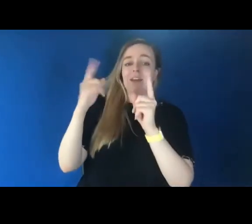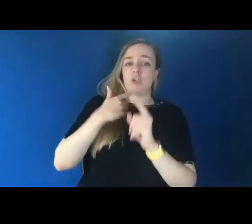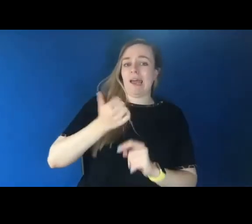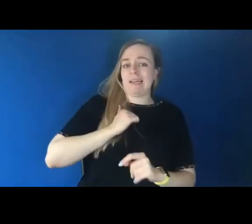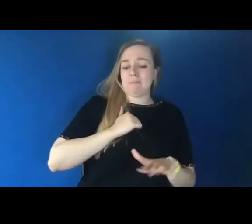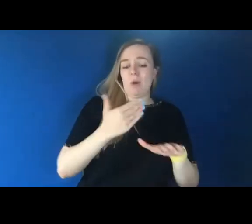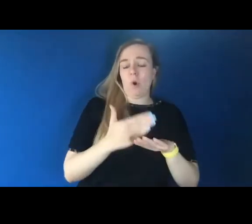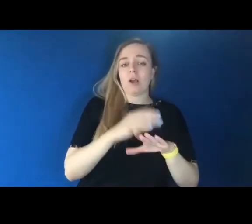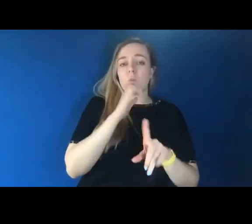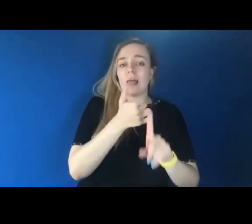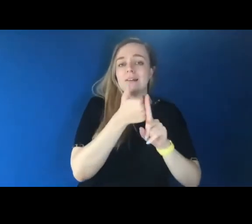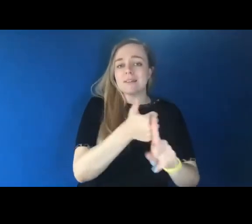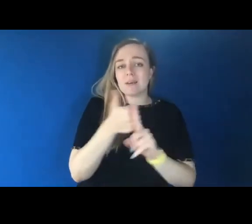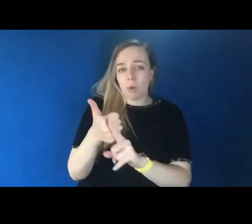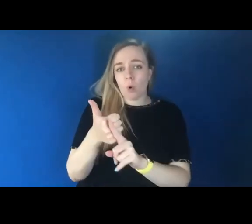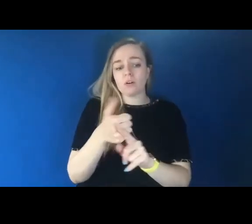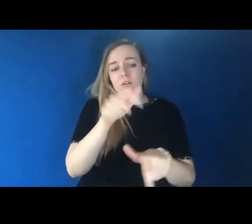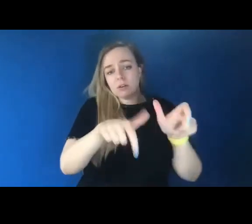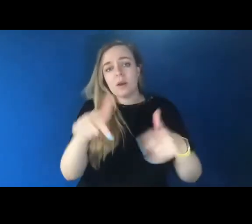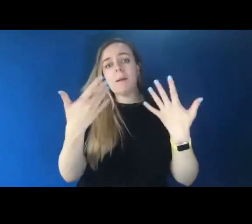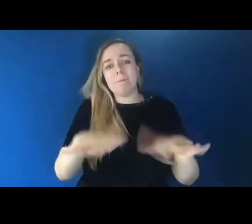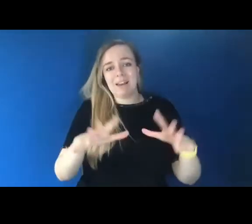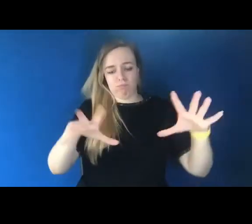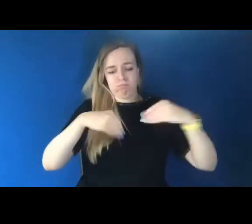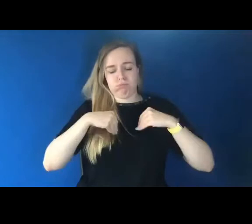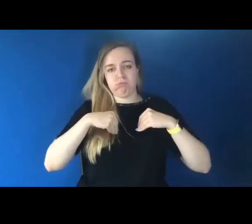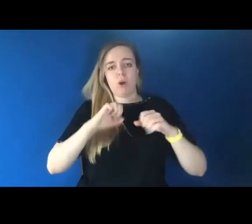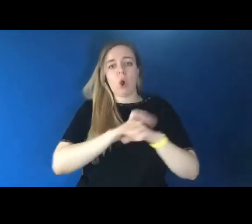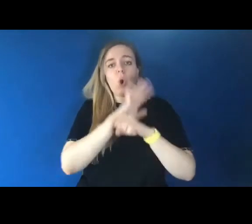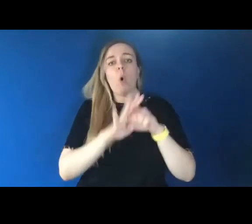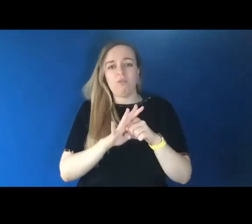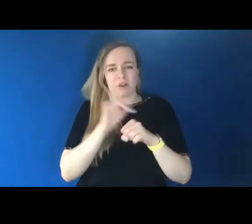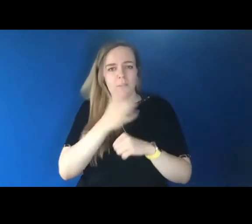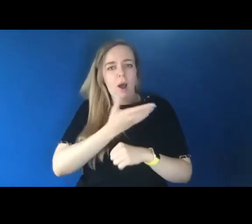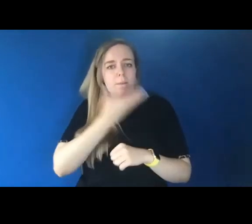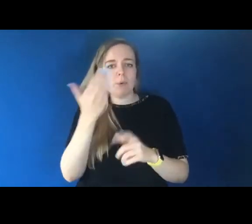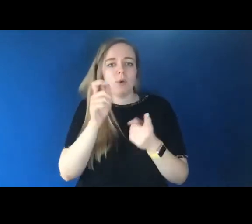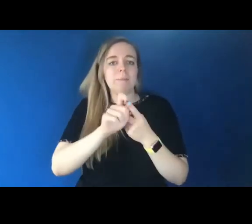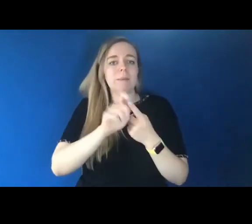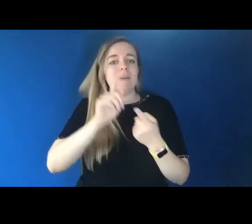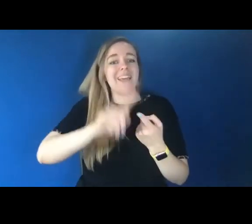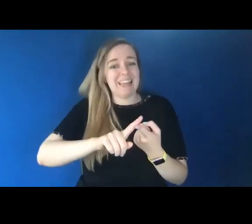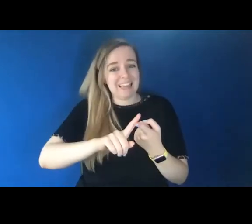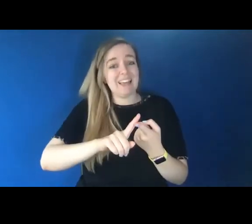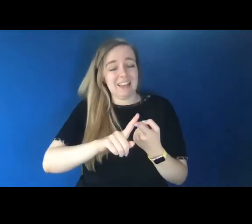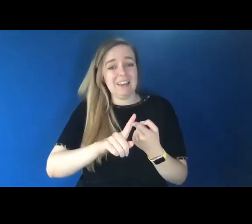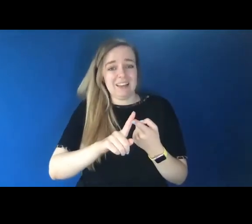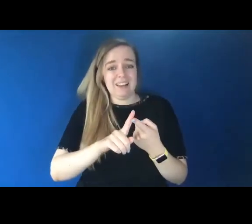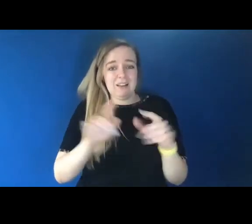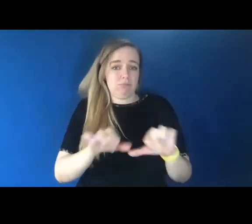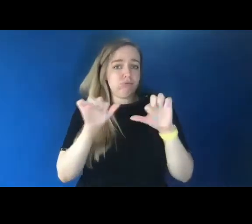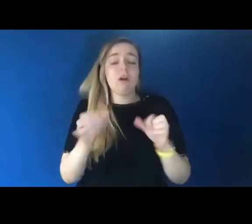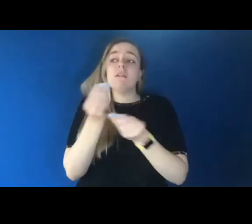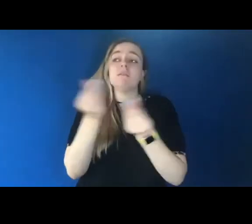support individuals who had tested positive for COVID without the proper PPE. And some